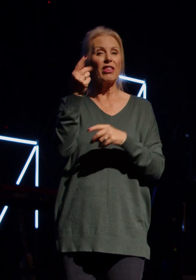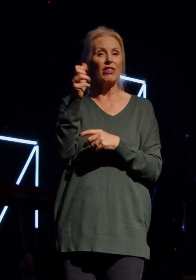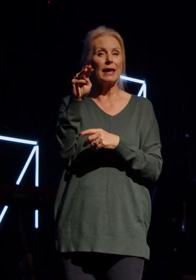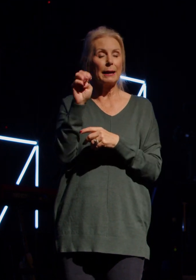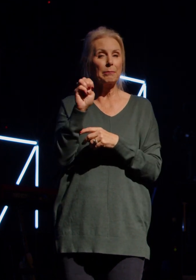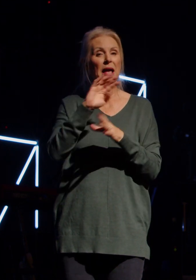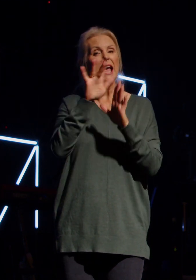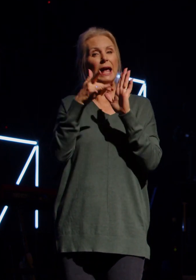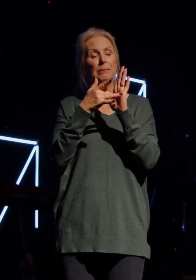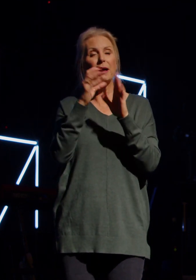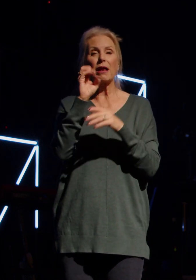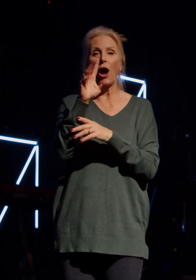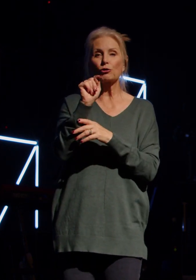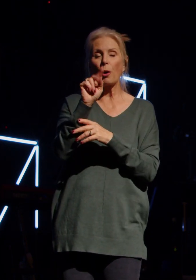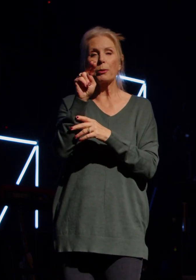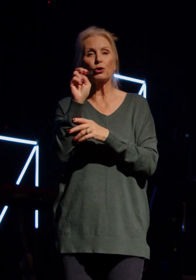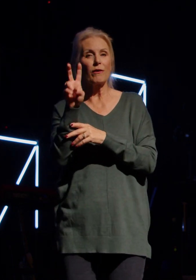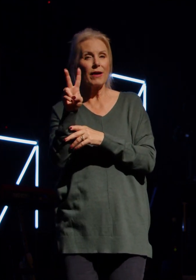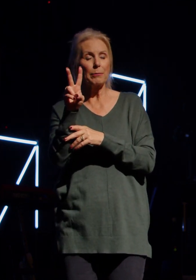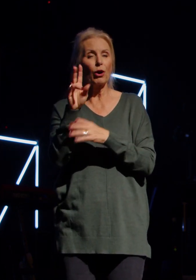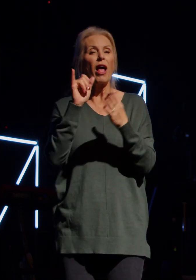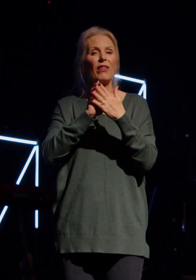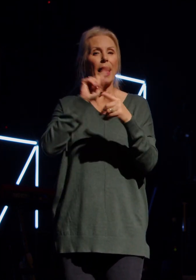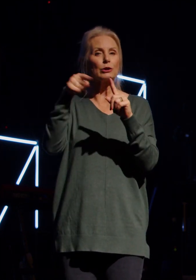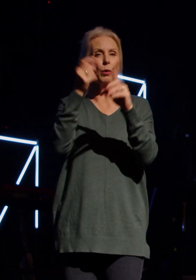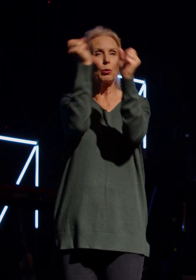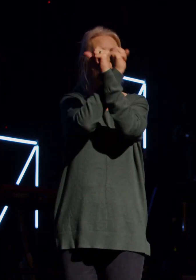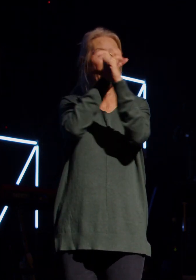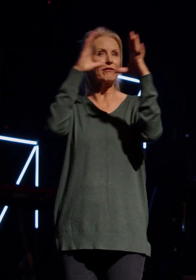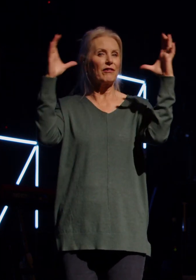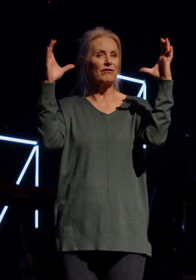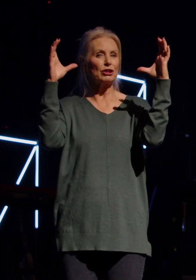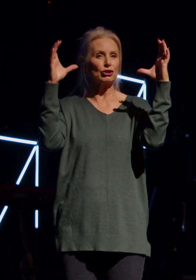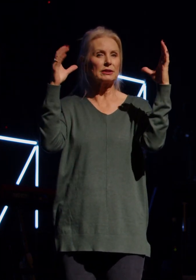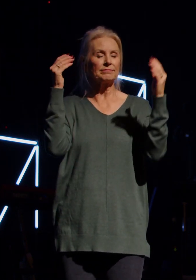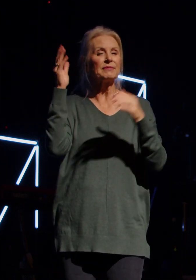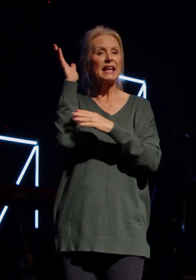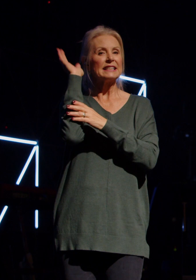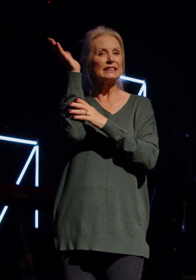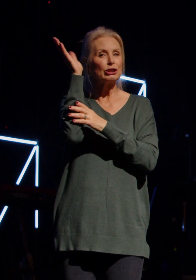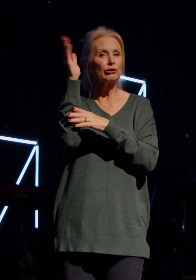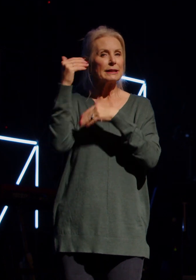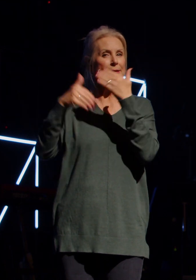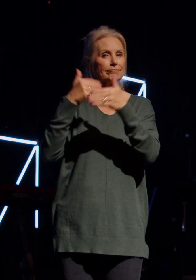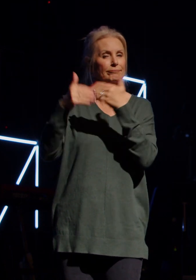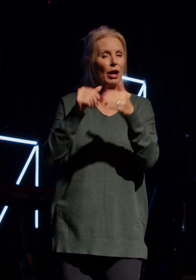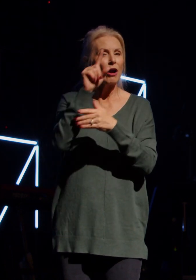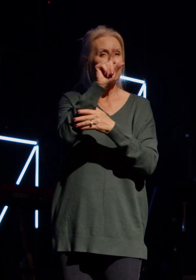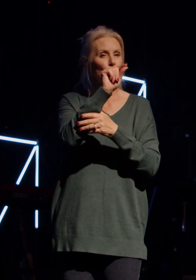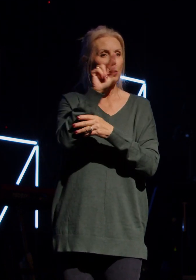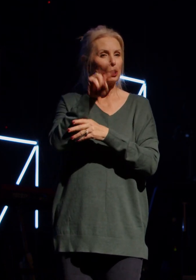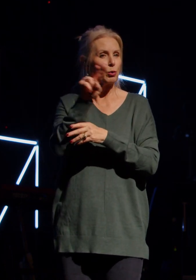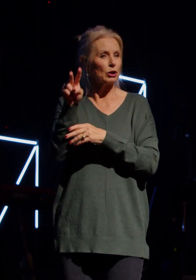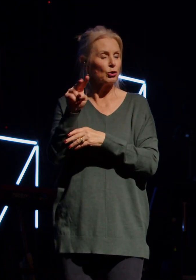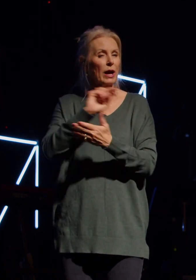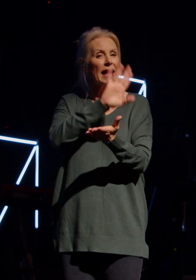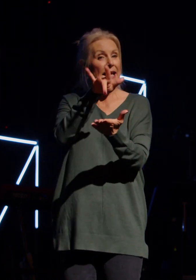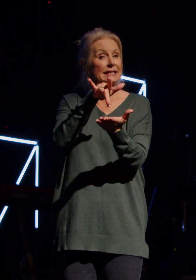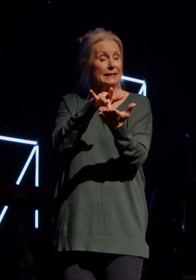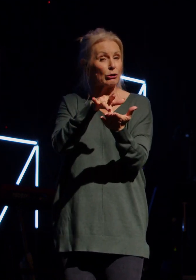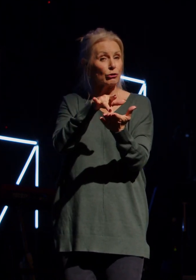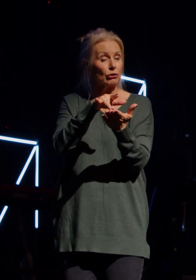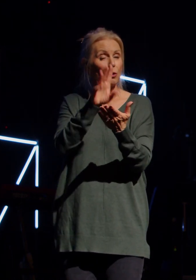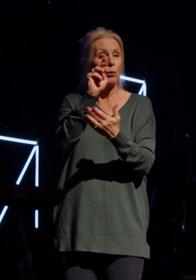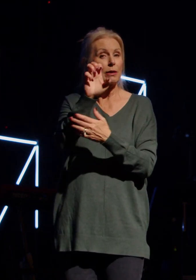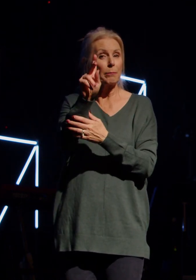mid-October, November. That's when we kind of have our vision series for 2022 and what's coming. It's centered around Mark 1:17,